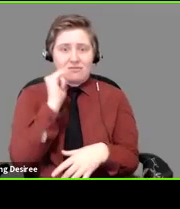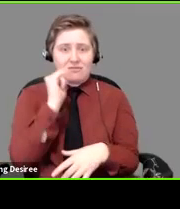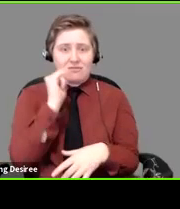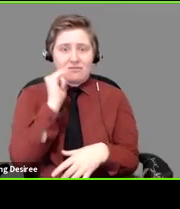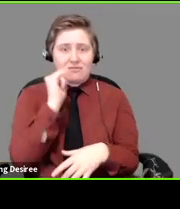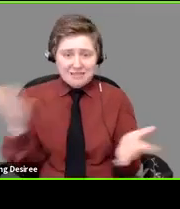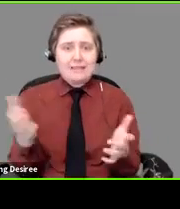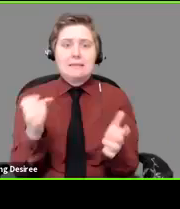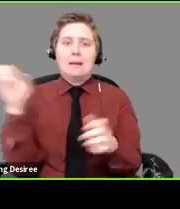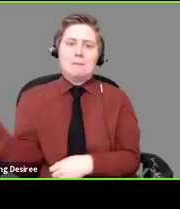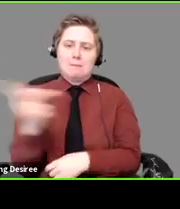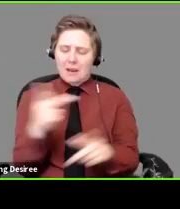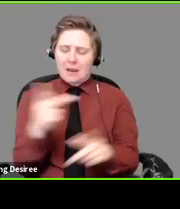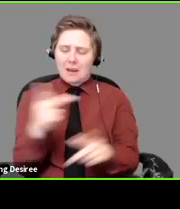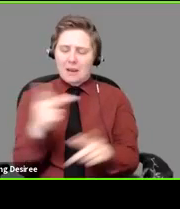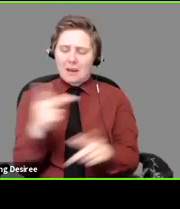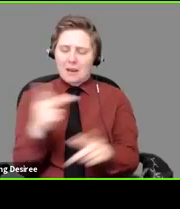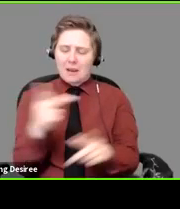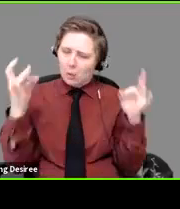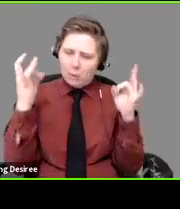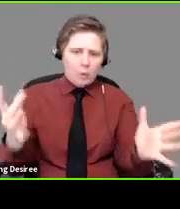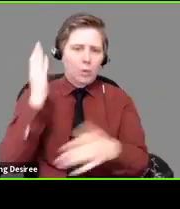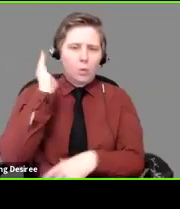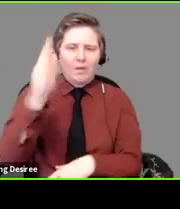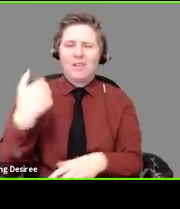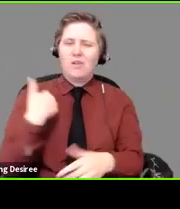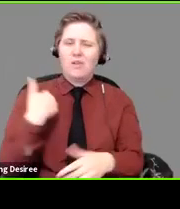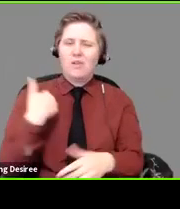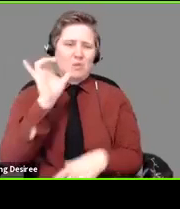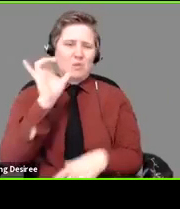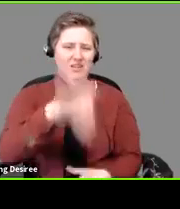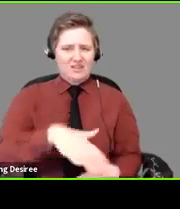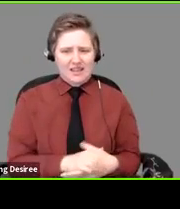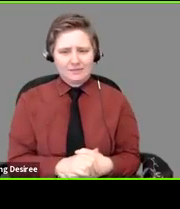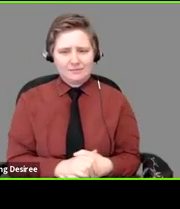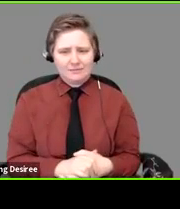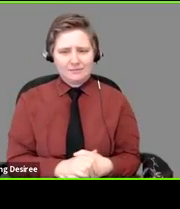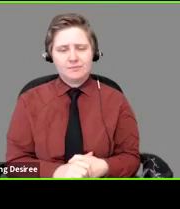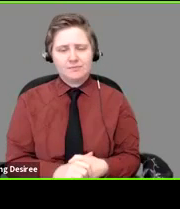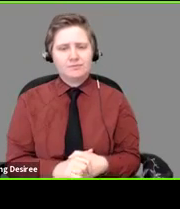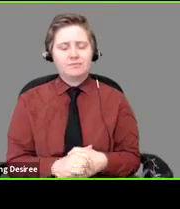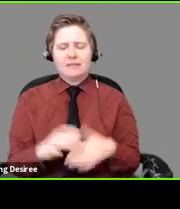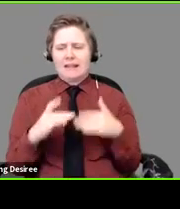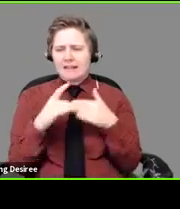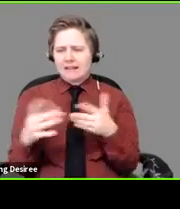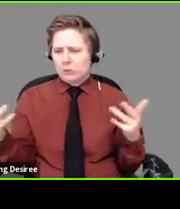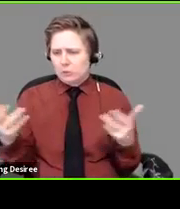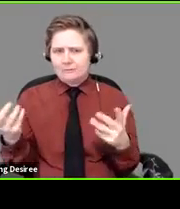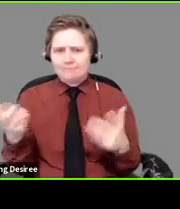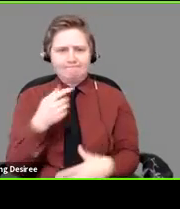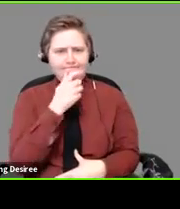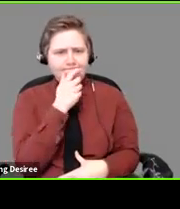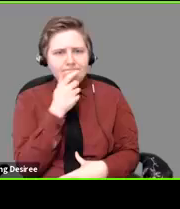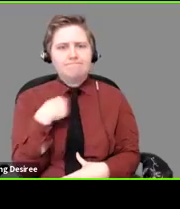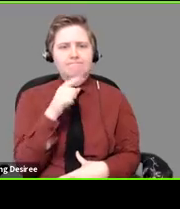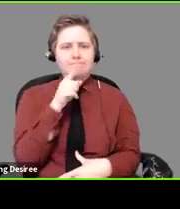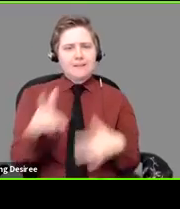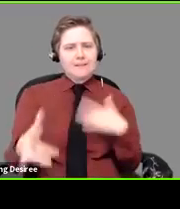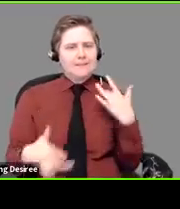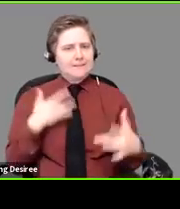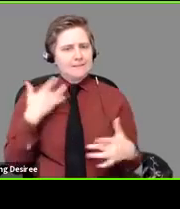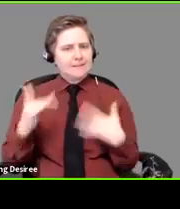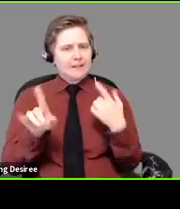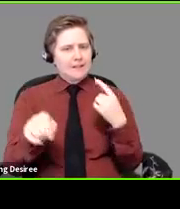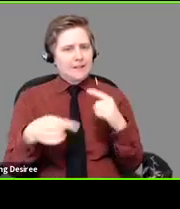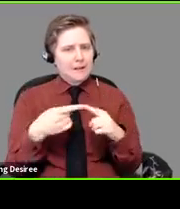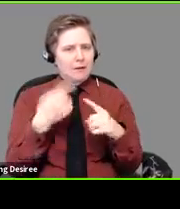could come back, and it could come back with a vengeance. So we don't want that. So what does that lead us to? And I'm really excited about